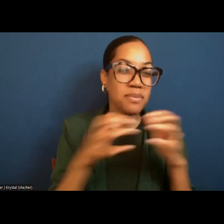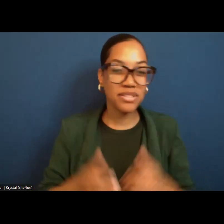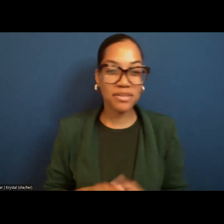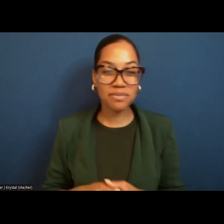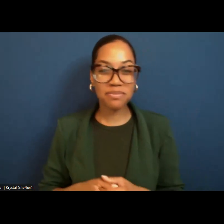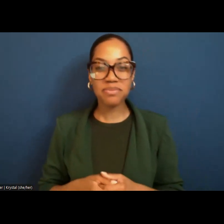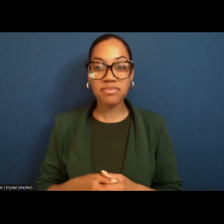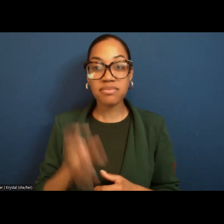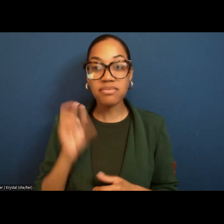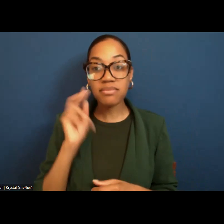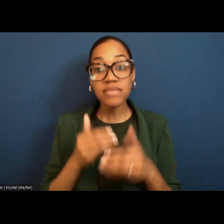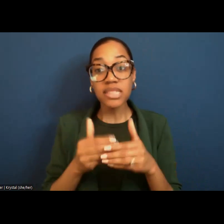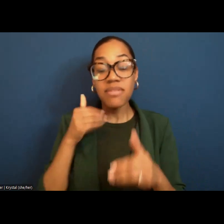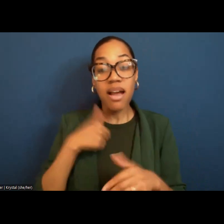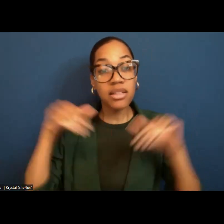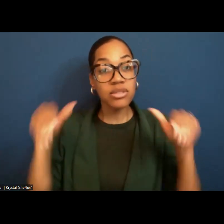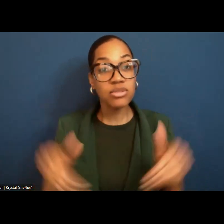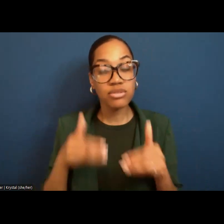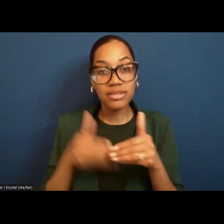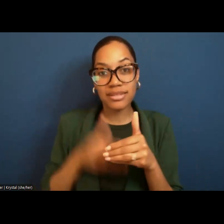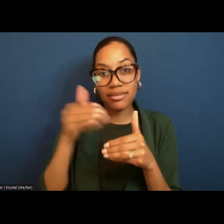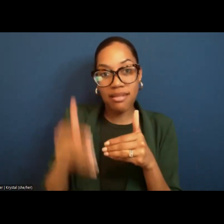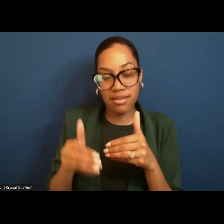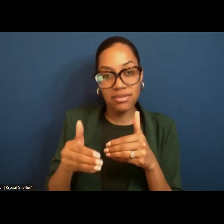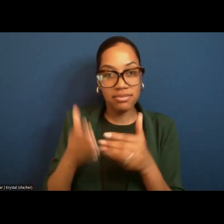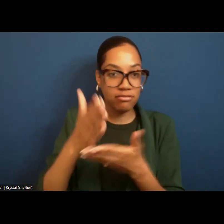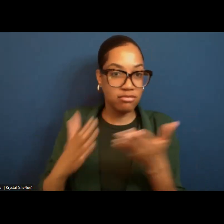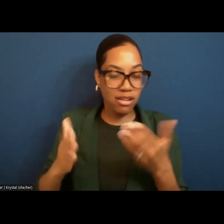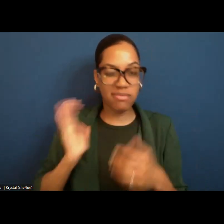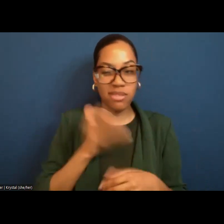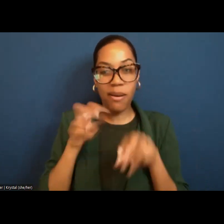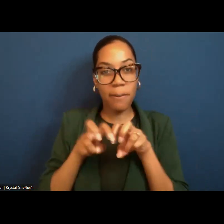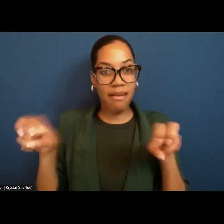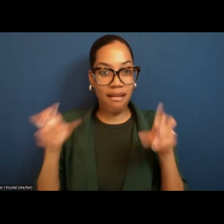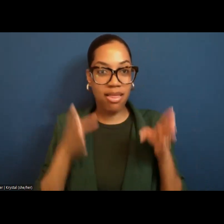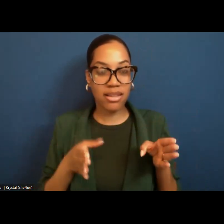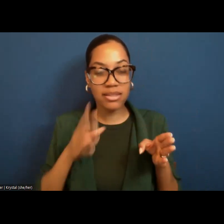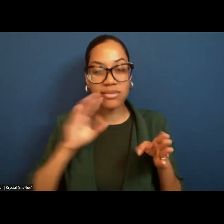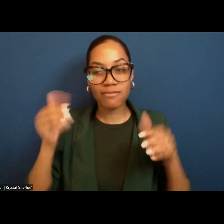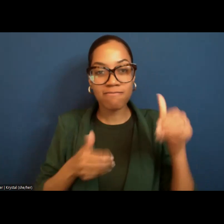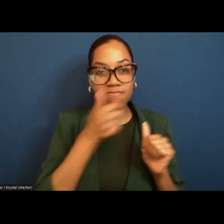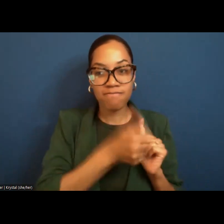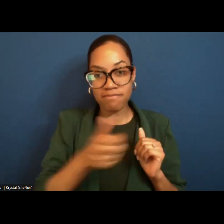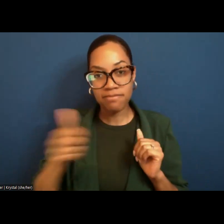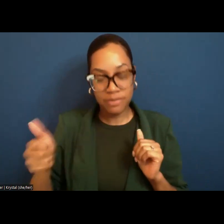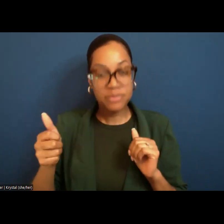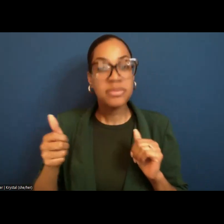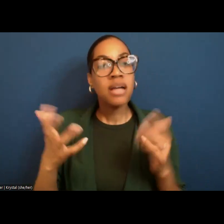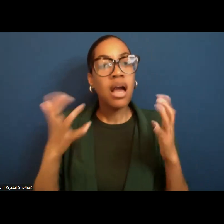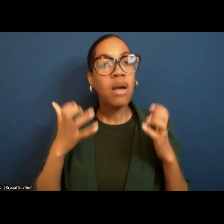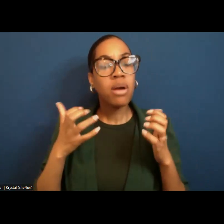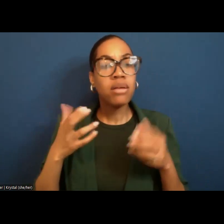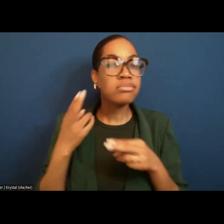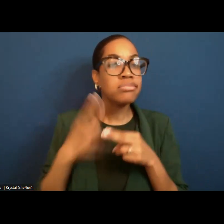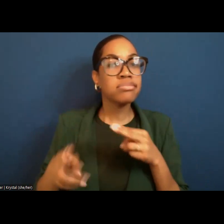So before I introduce our panelists in our program this evening, I want to just briefly talk